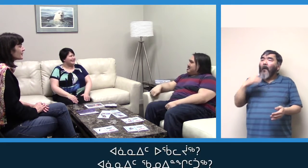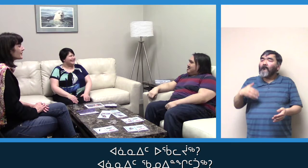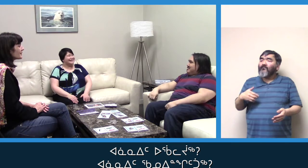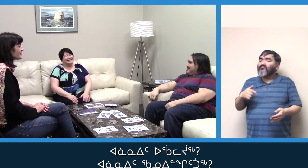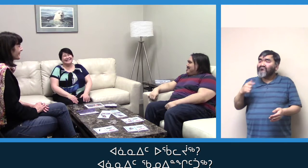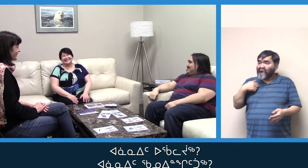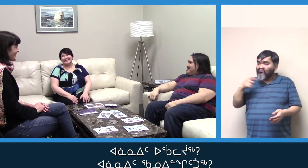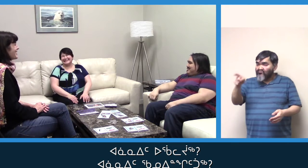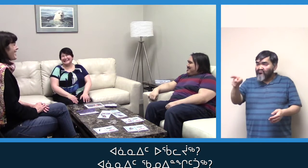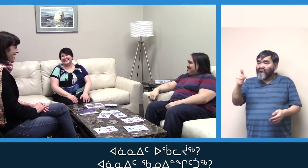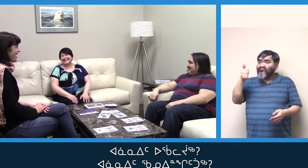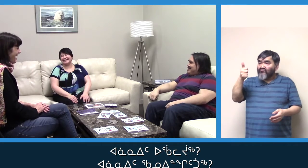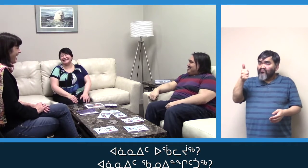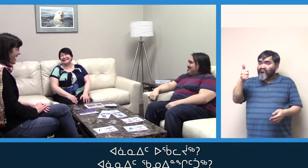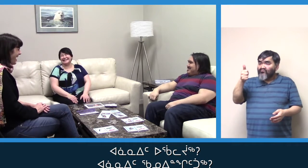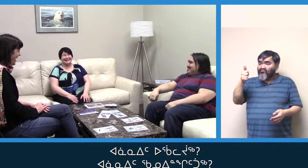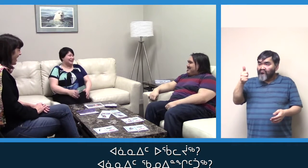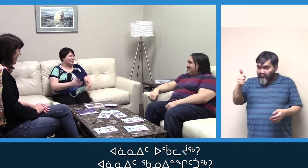fine.